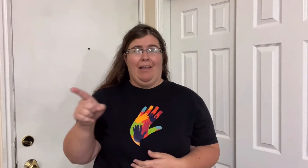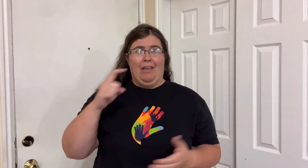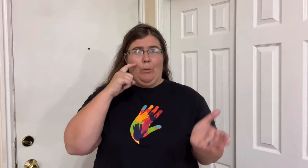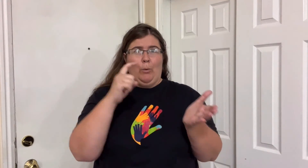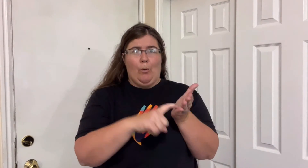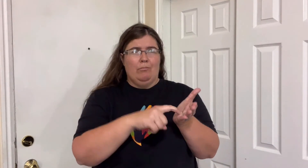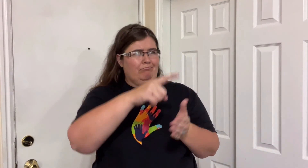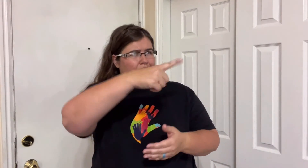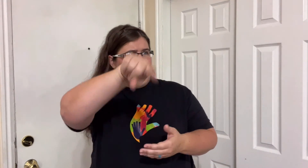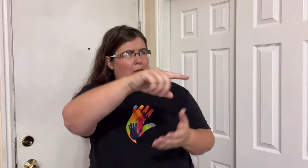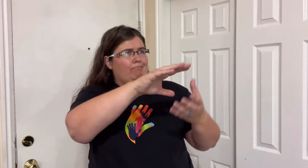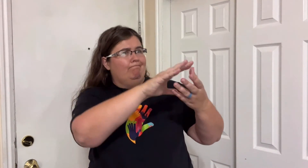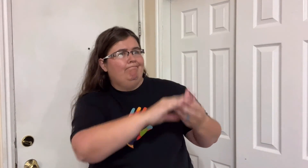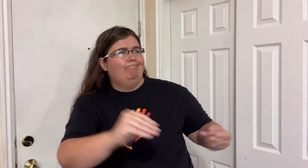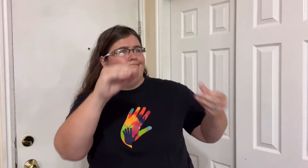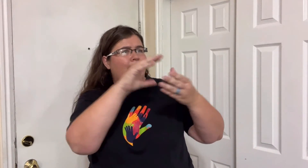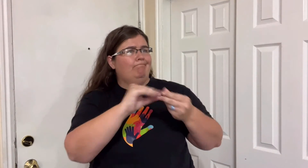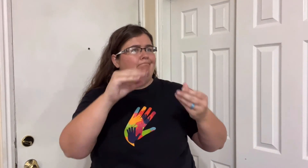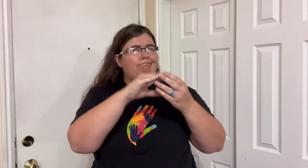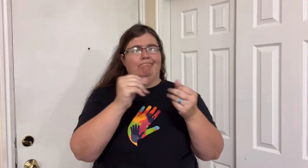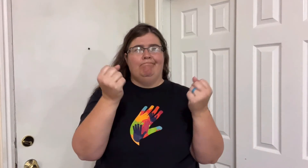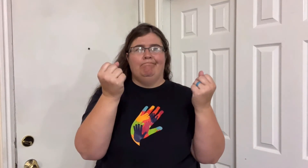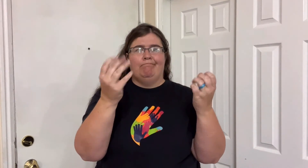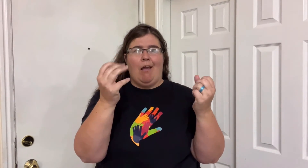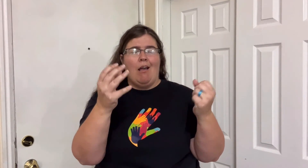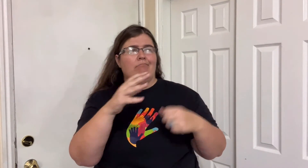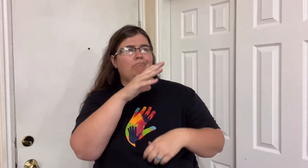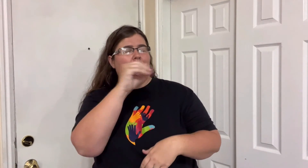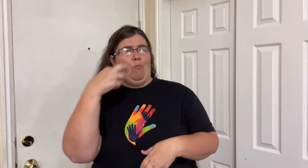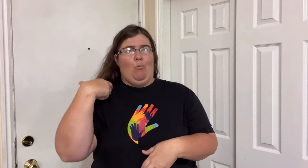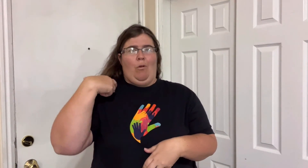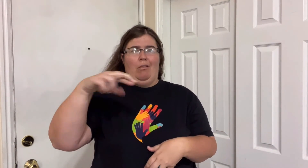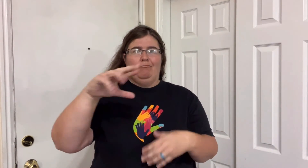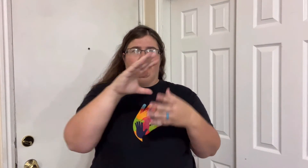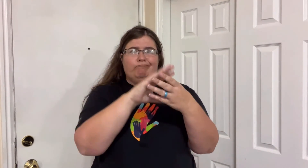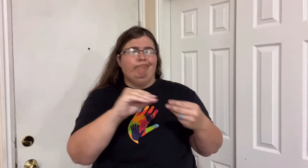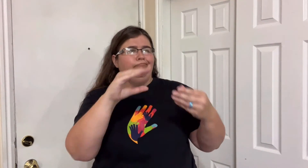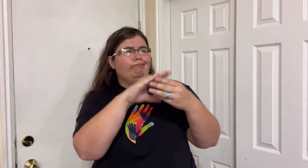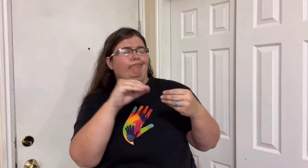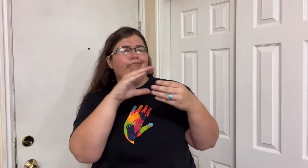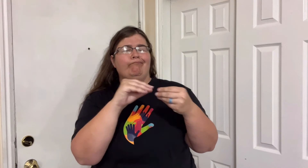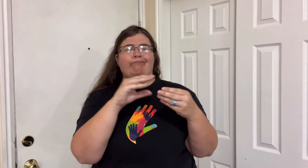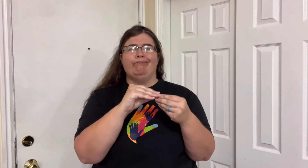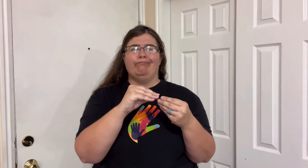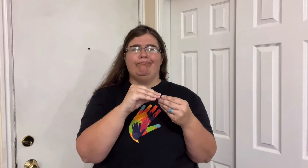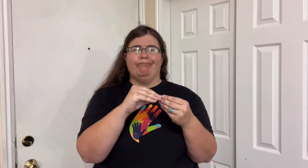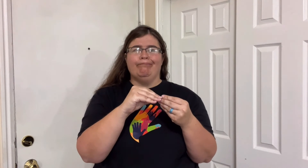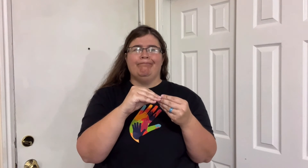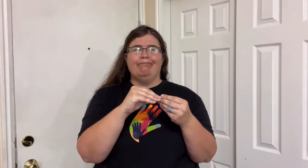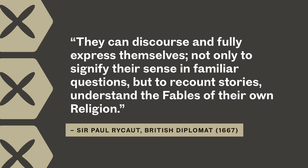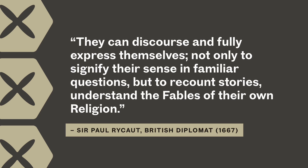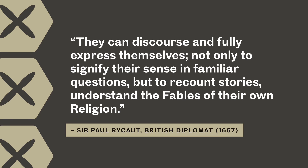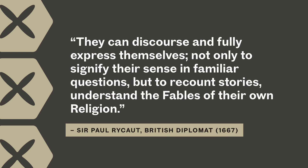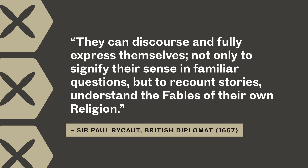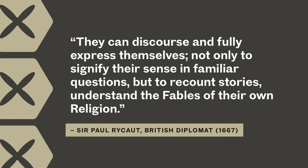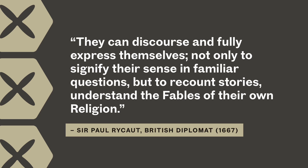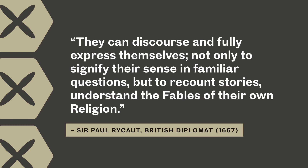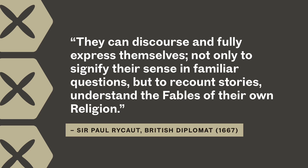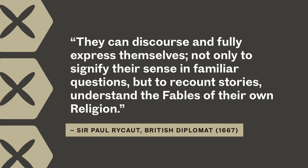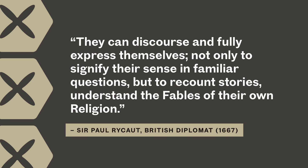he recognized that they could tell stories and their religious fables. They were telling stories together. They can discourse and fully